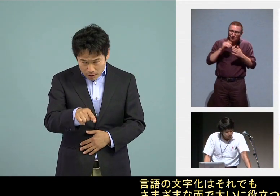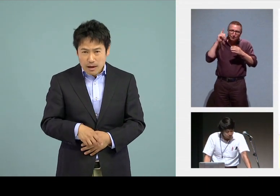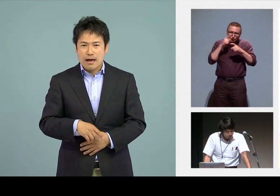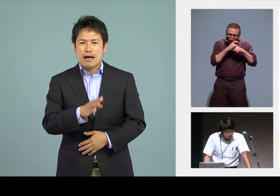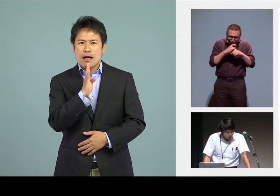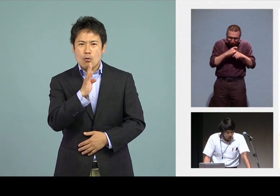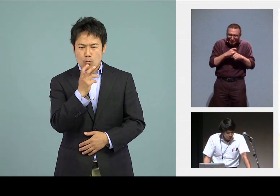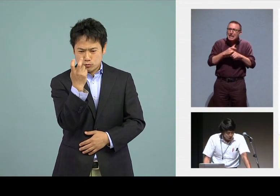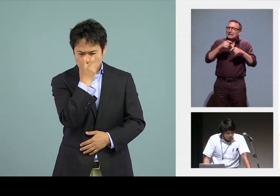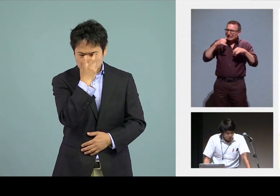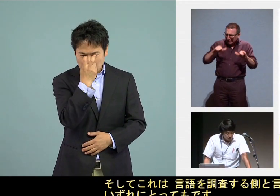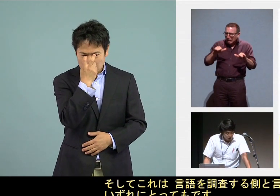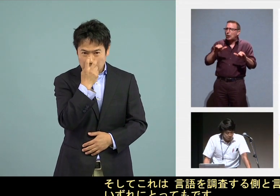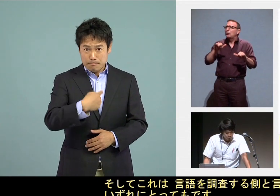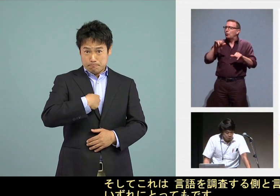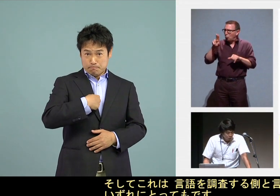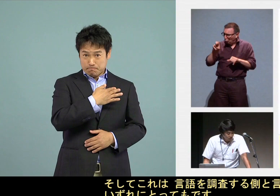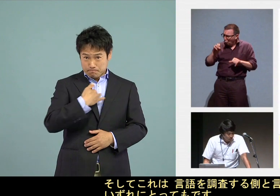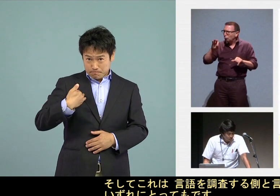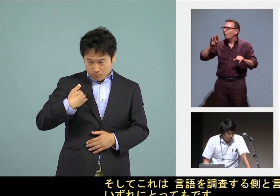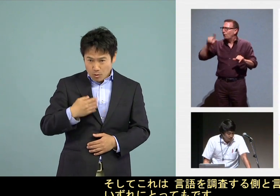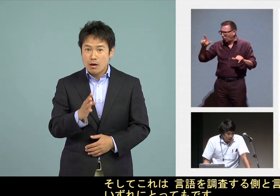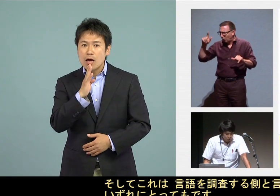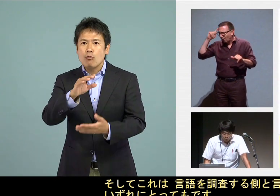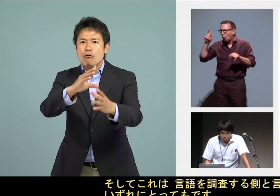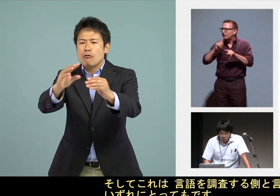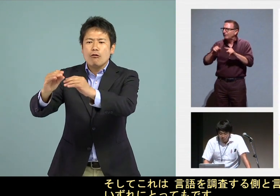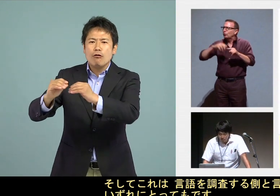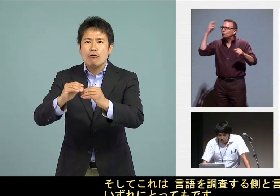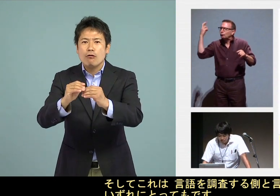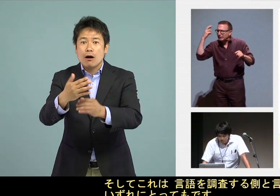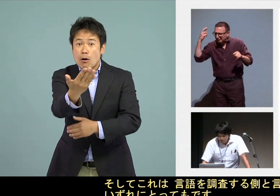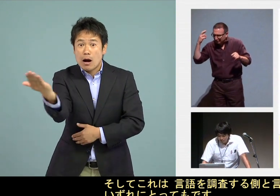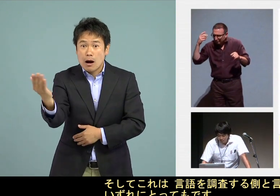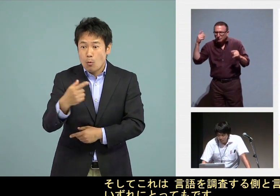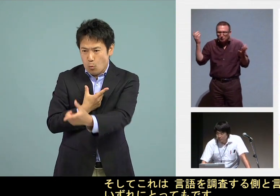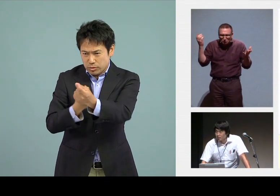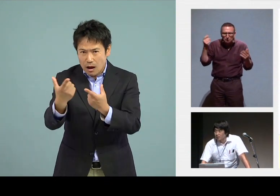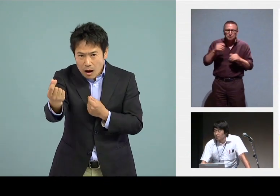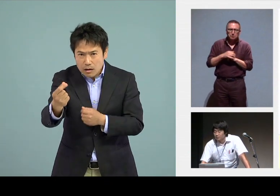levels for both field workers and language users.